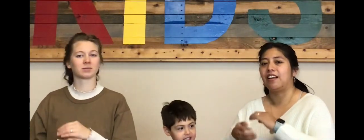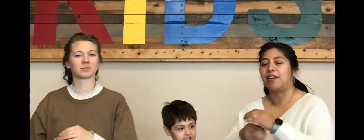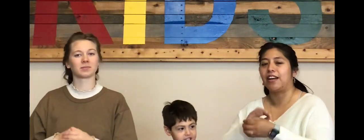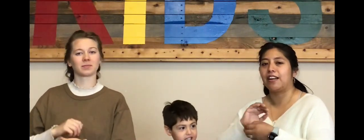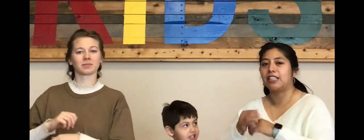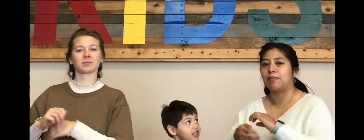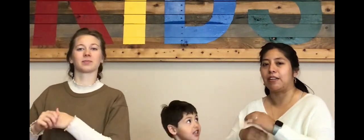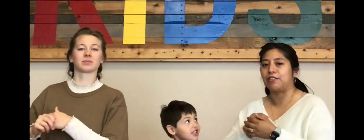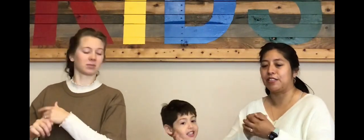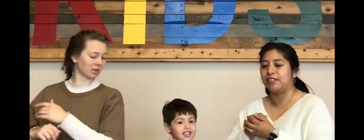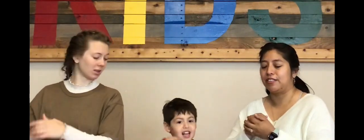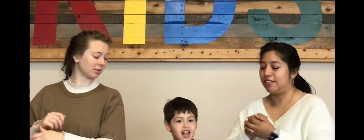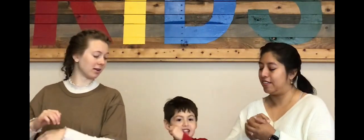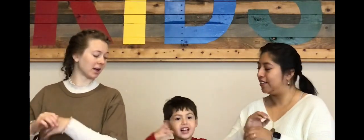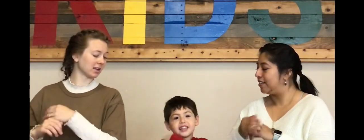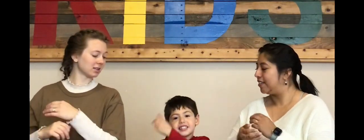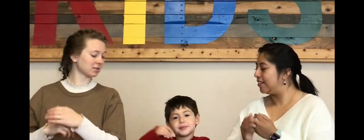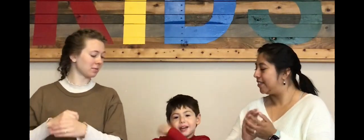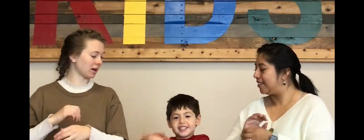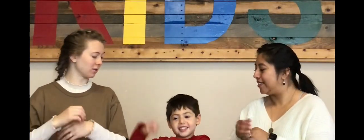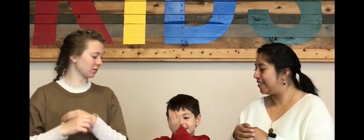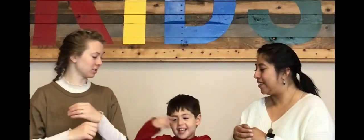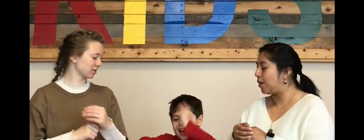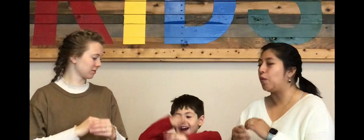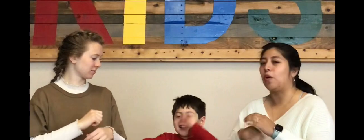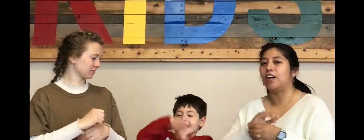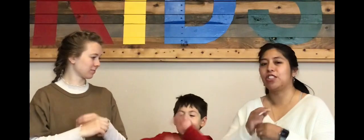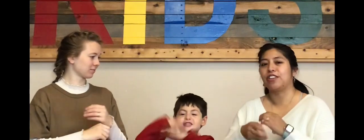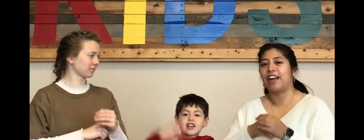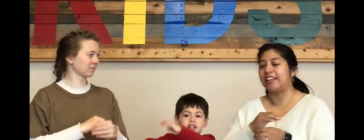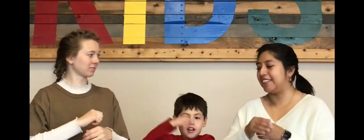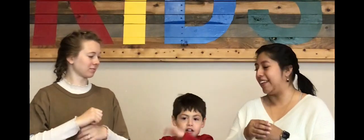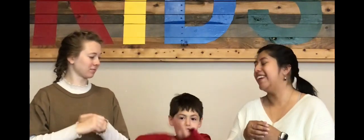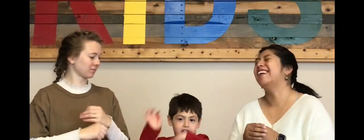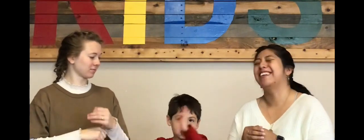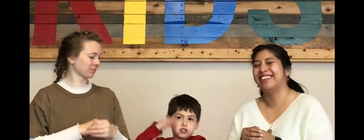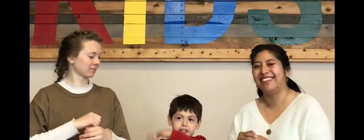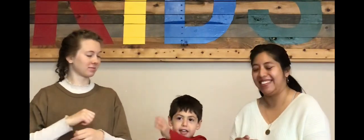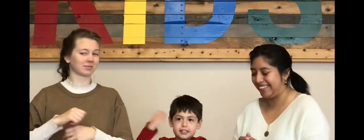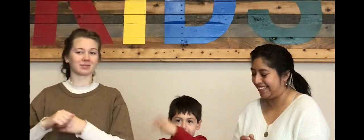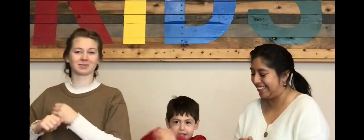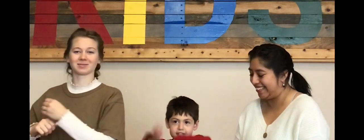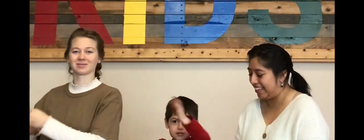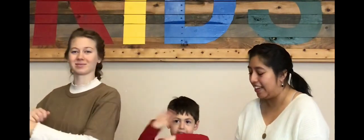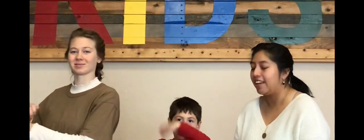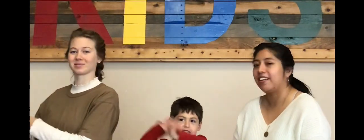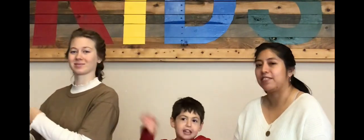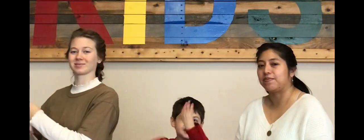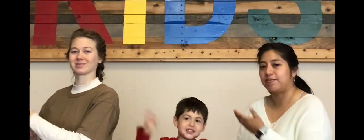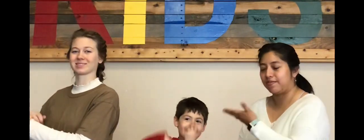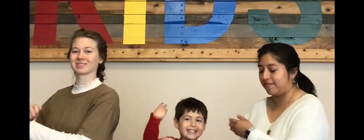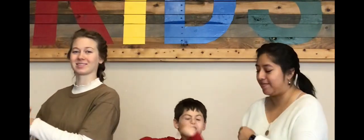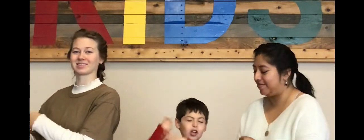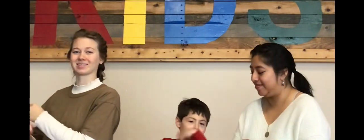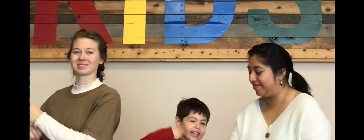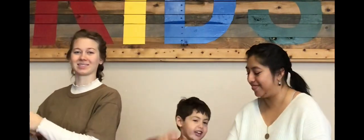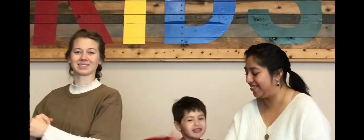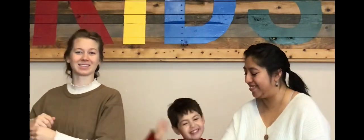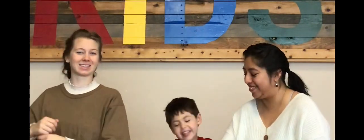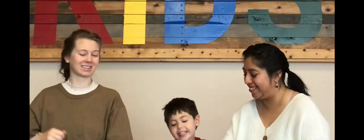Lavar las manos. Lavar las manos. Lavar las manos. Wash your hands. Wash your hands, wash your hands, wash your hands, wash your hands, wash your